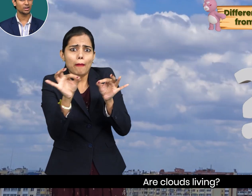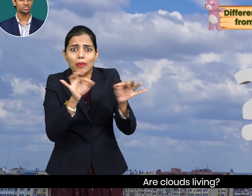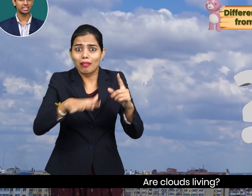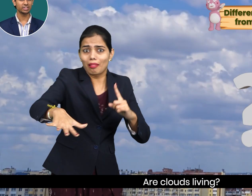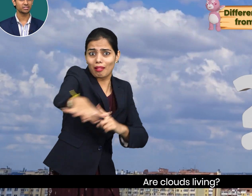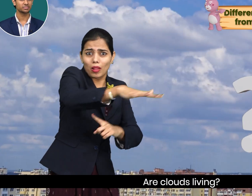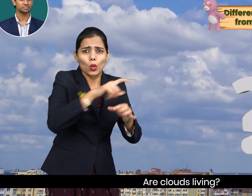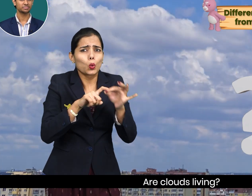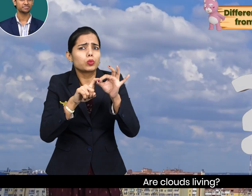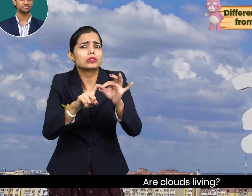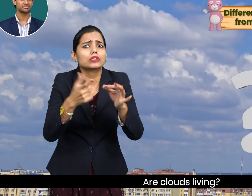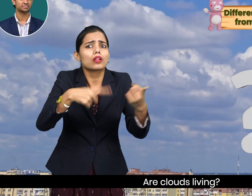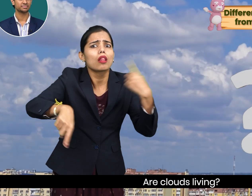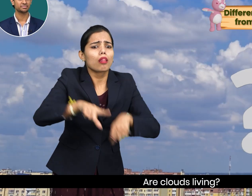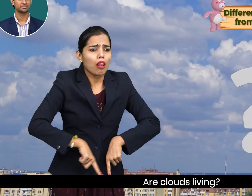are clouds living?